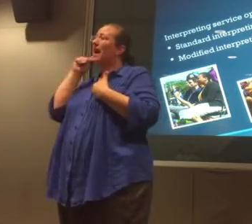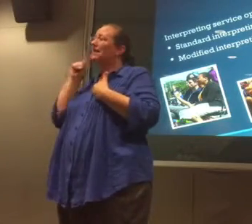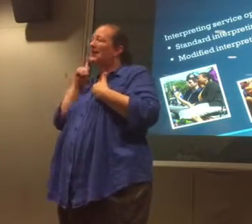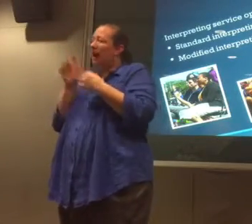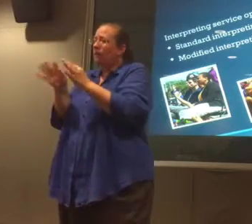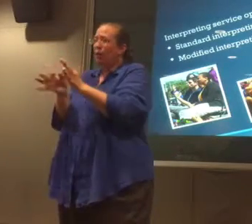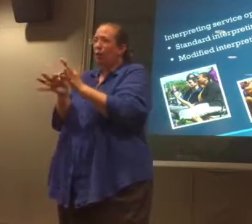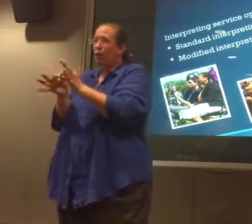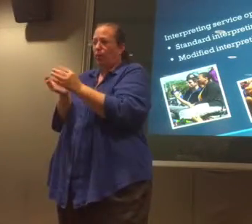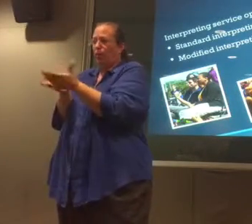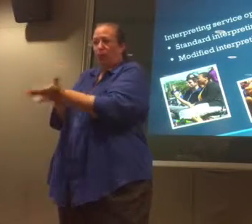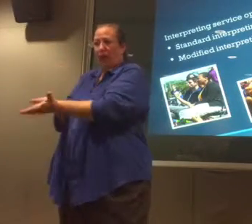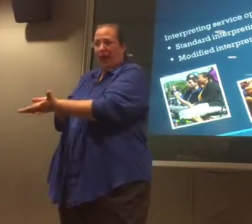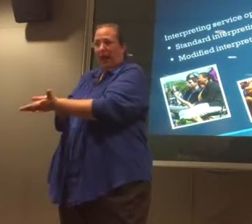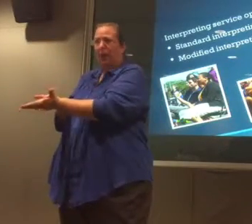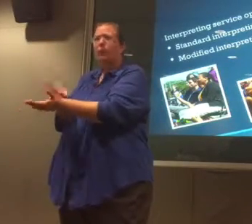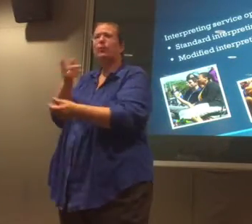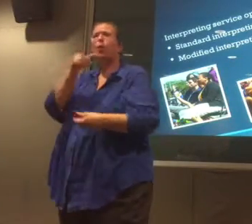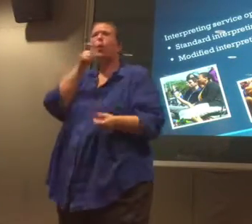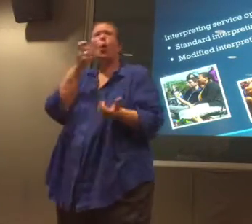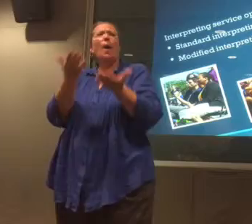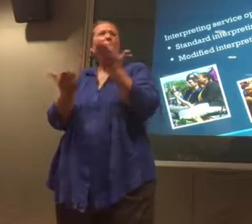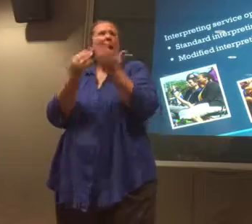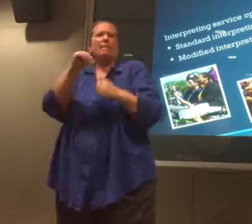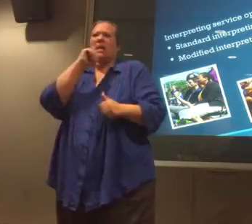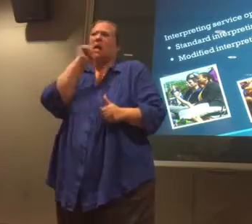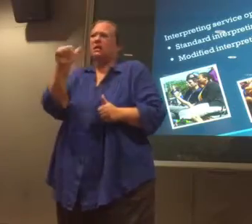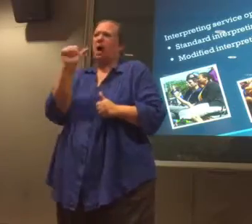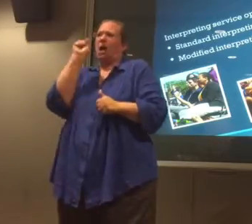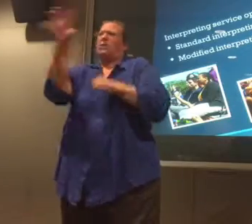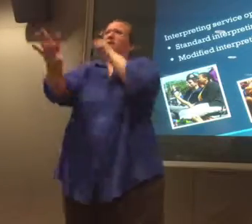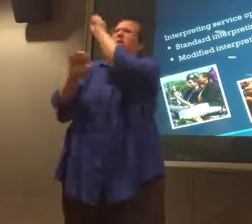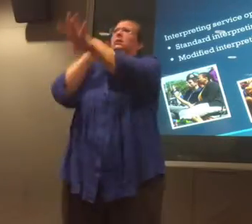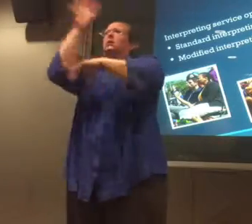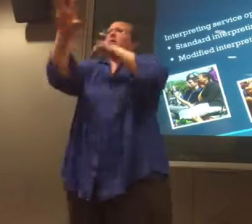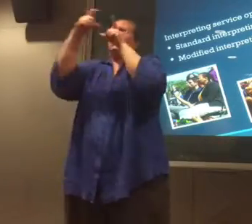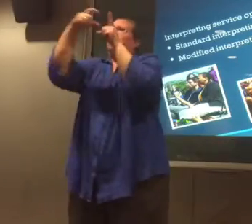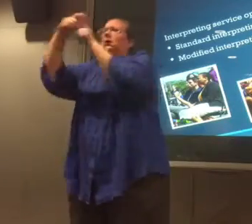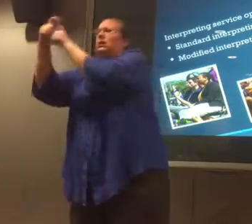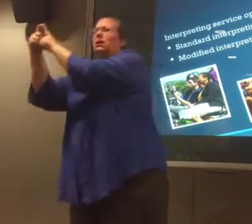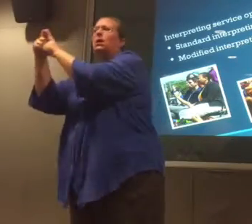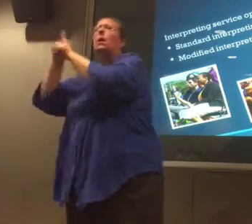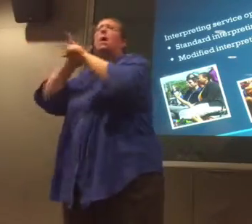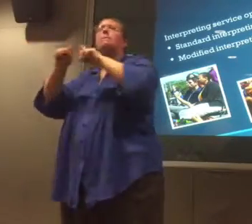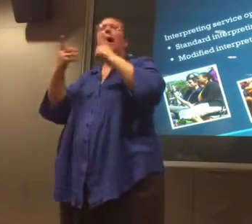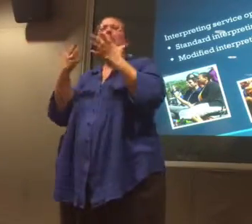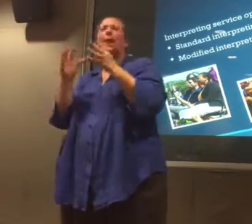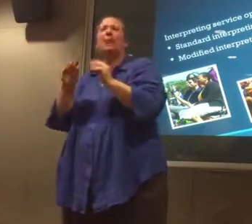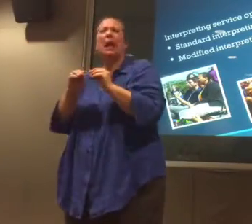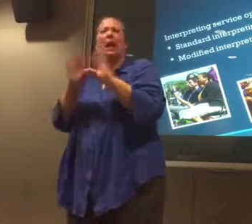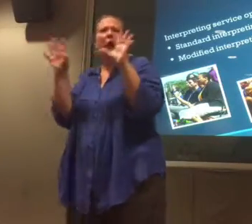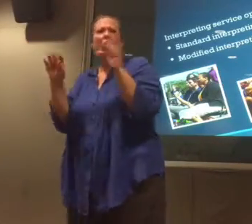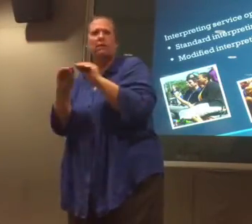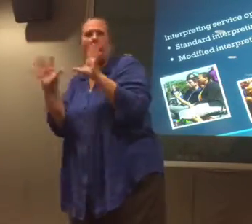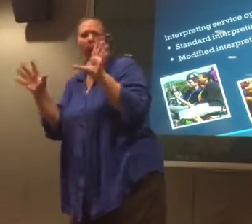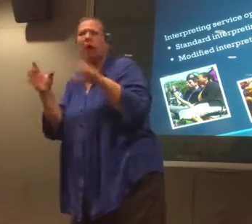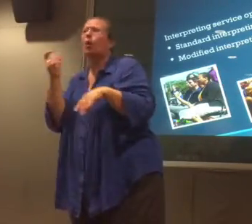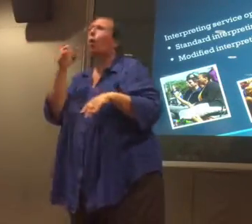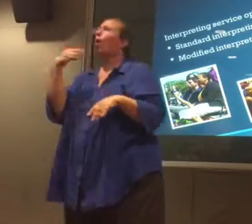you to have a deaf interpreter in the classroom. And the interpreter may not be interpreting everything, but they may